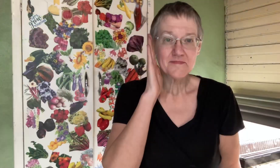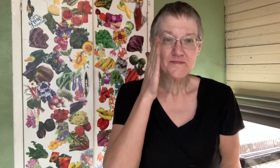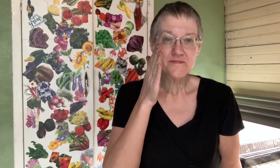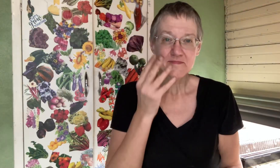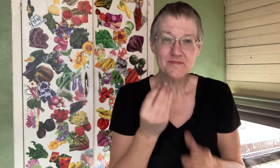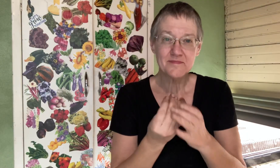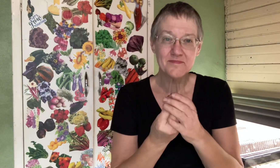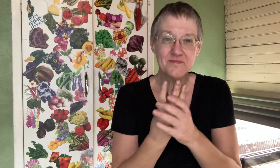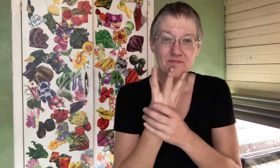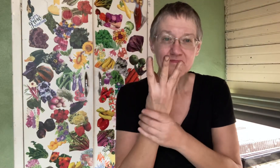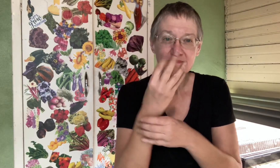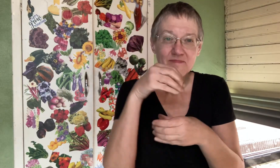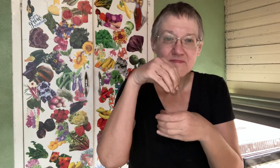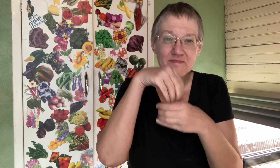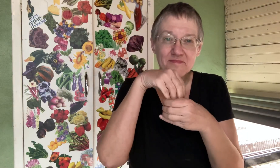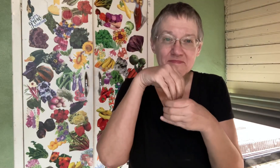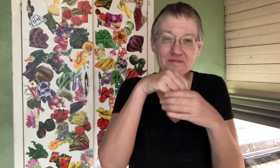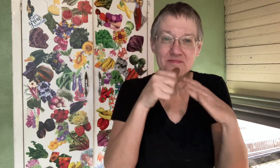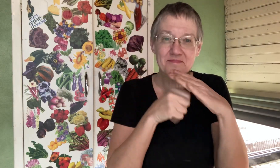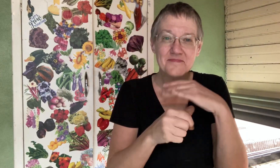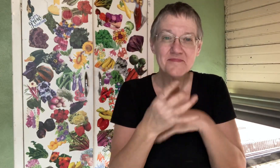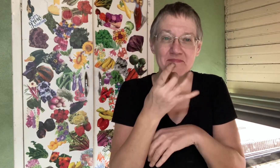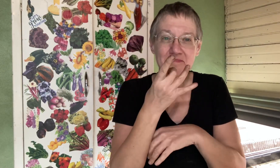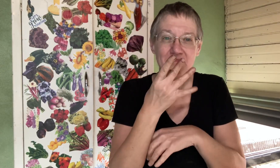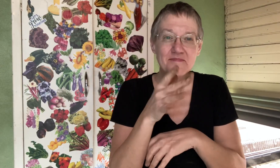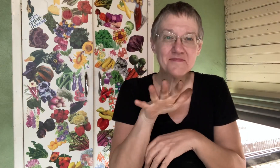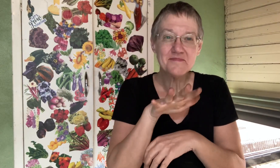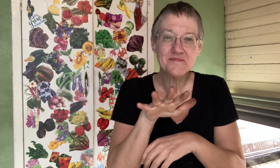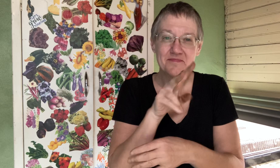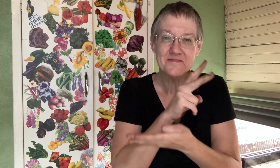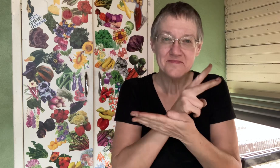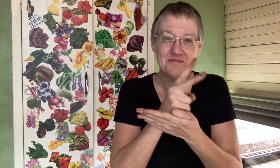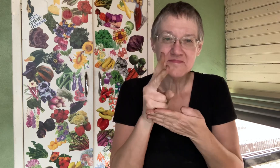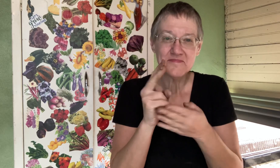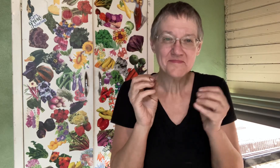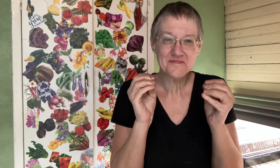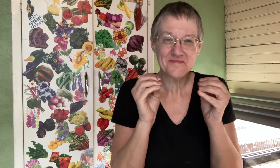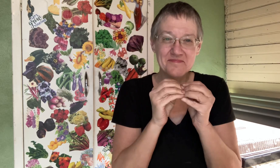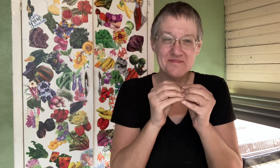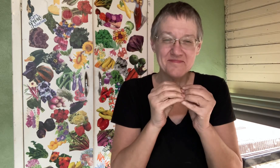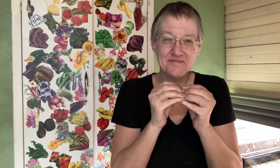They're going to grow in this location inside under the lights for 2 more weeks.